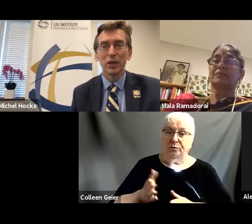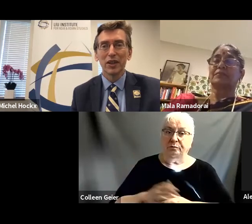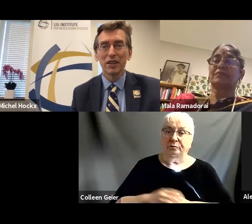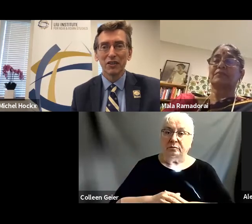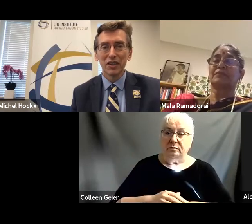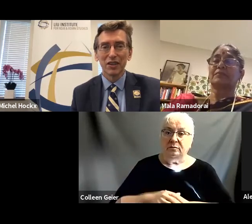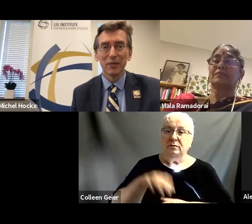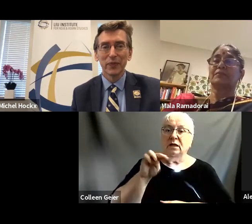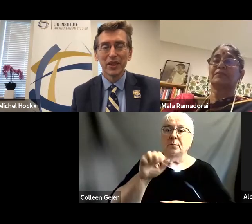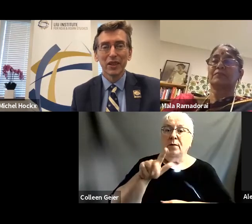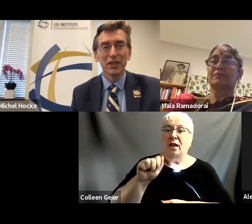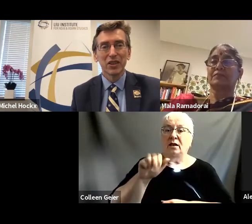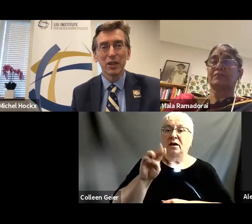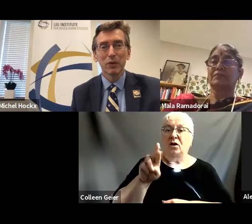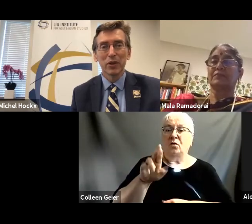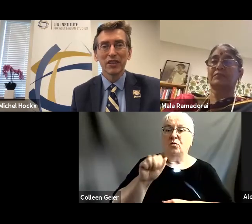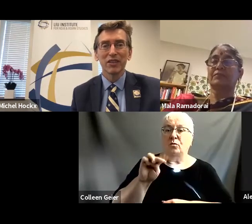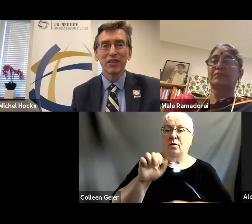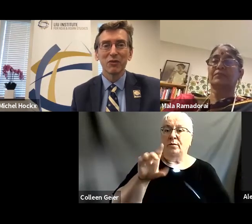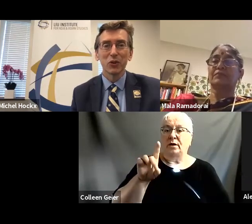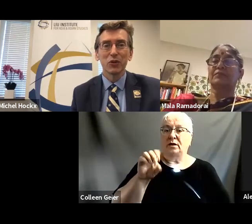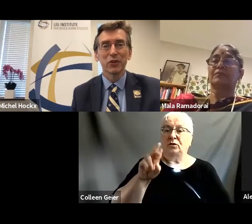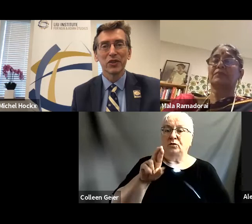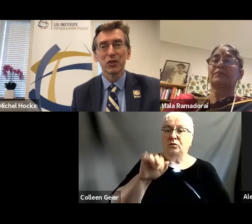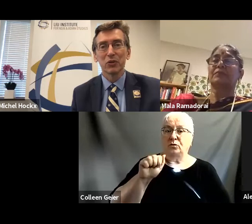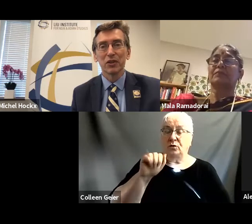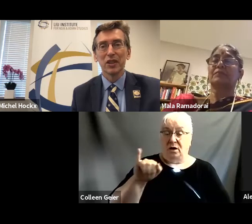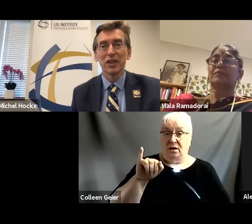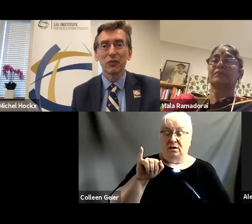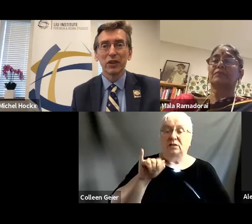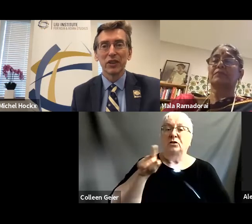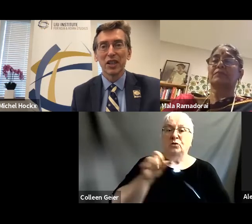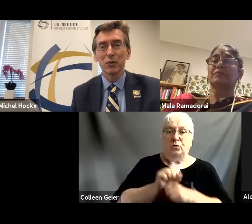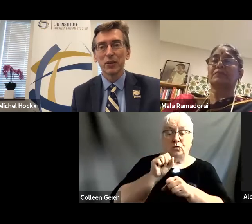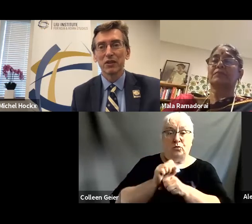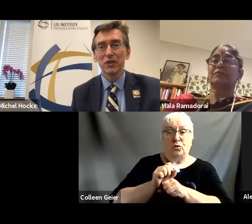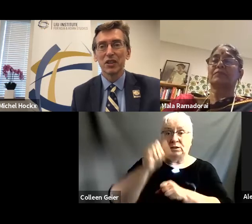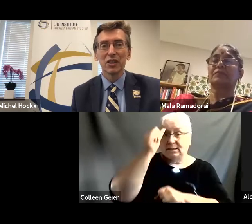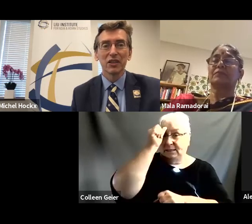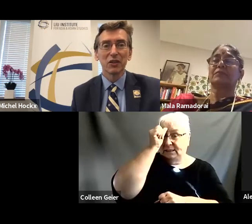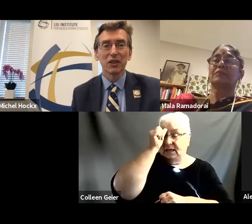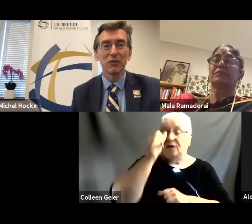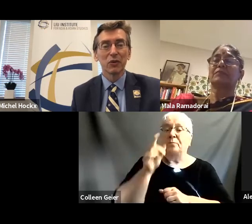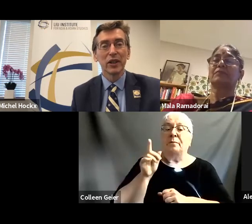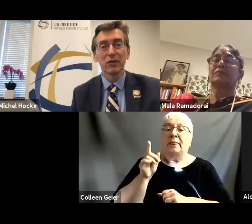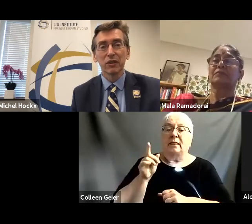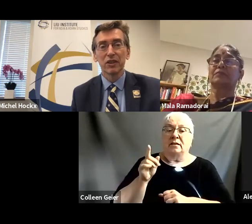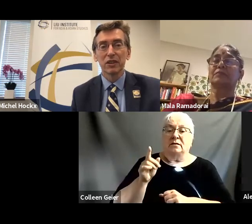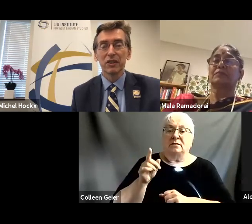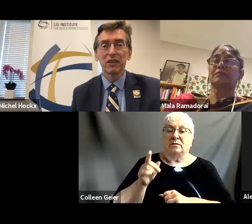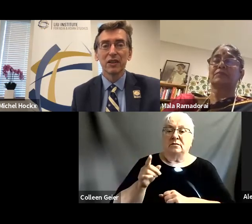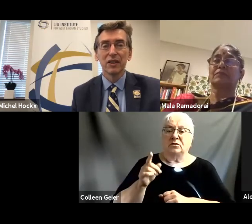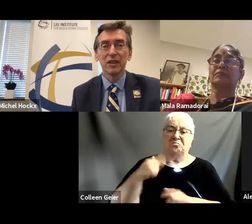in Mumbai, India. She has been passionately involved with children and various aspects of teaching and learning for around